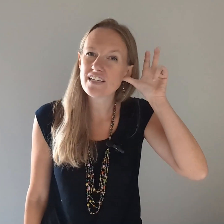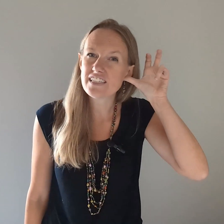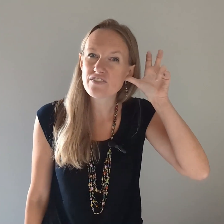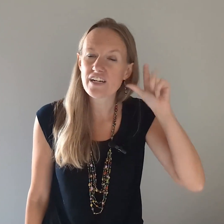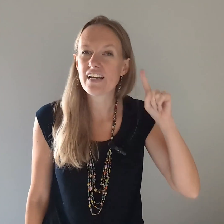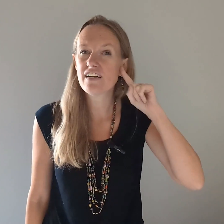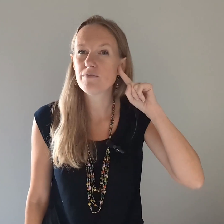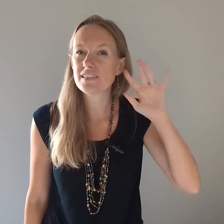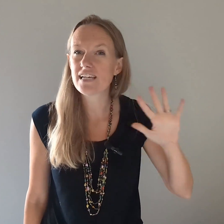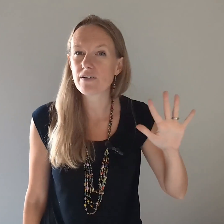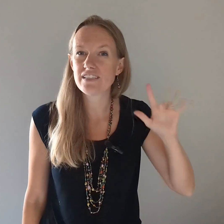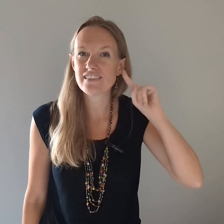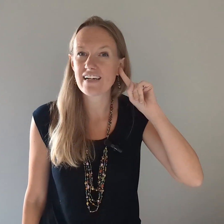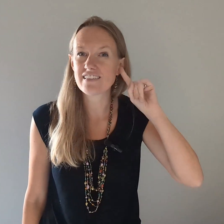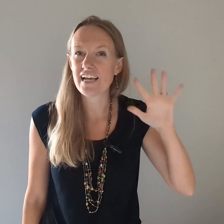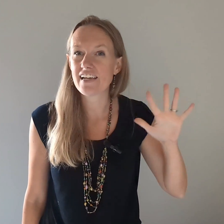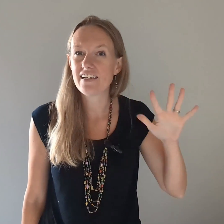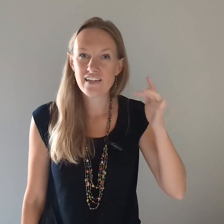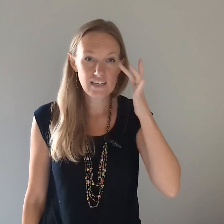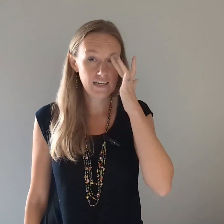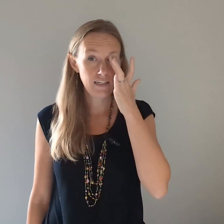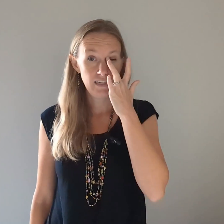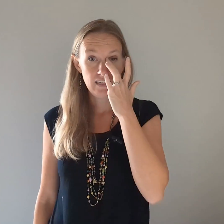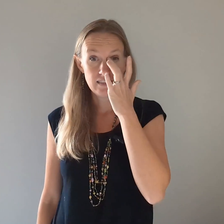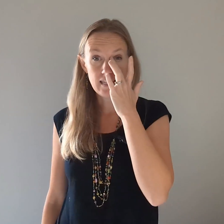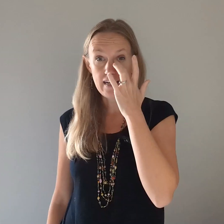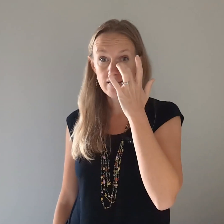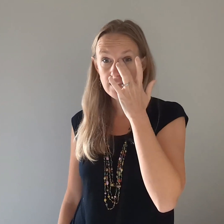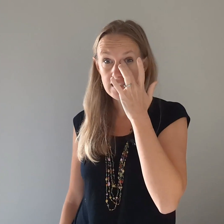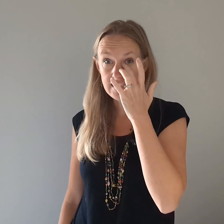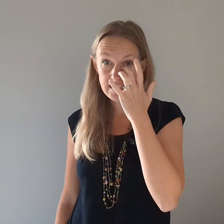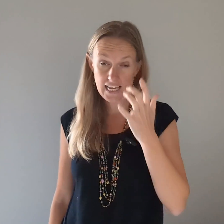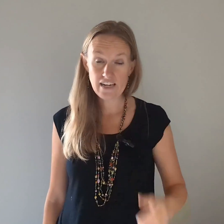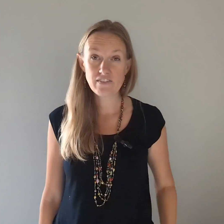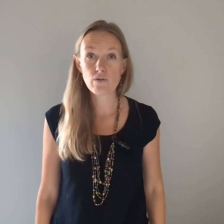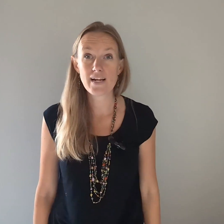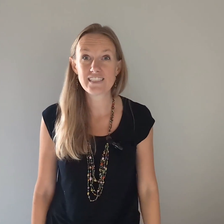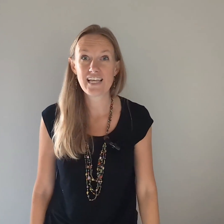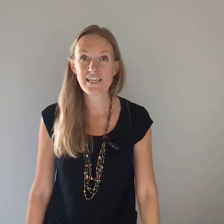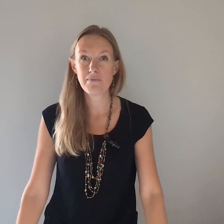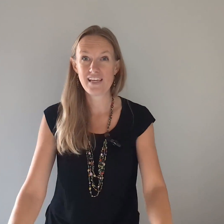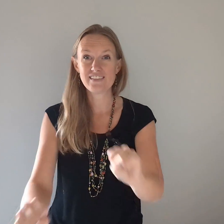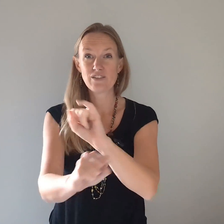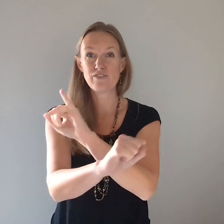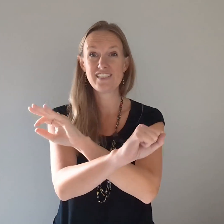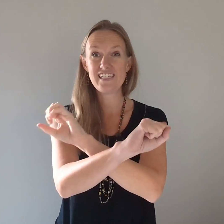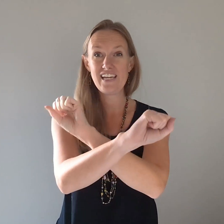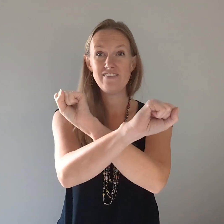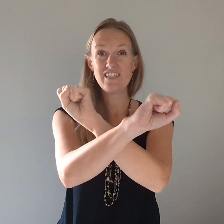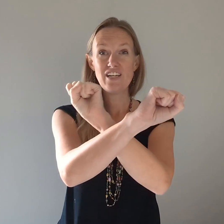done this for here, but this is how we're going to do sound today, okay? Sound that saved a wretch like me. So for saved,